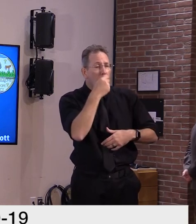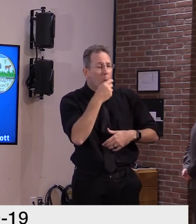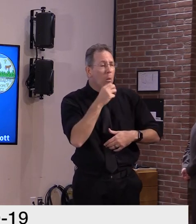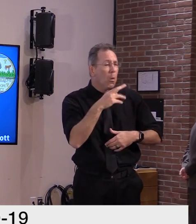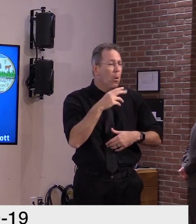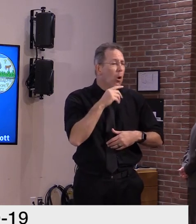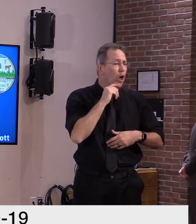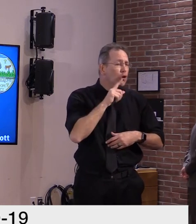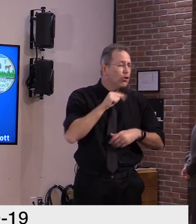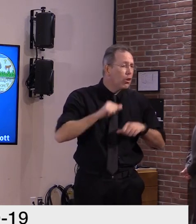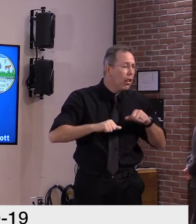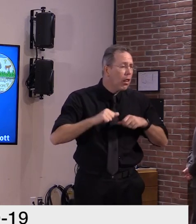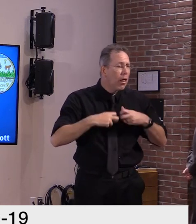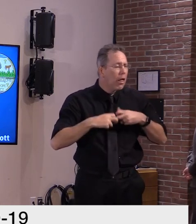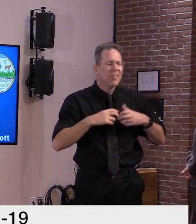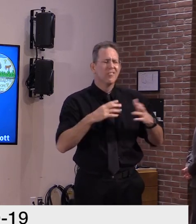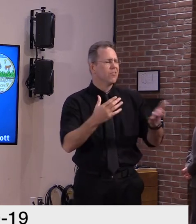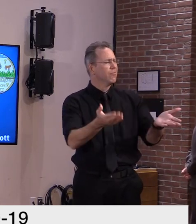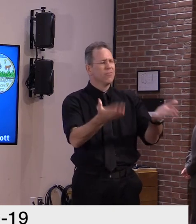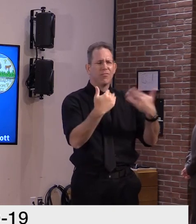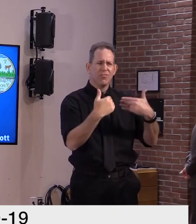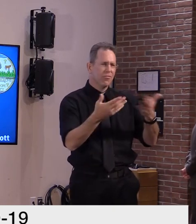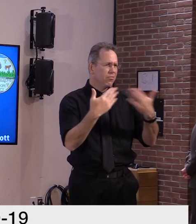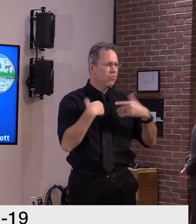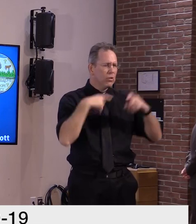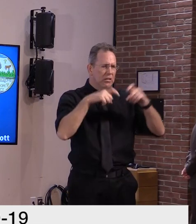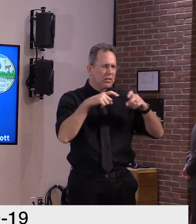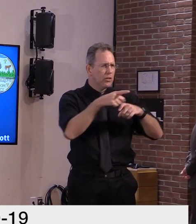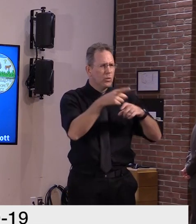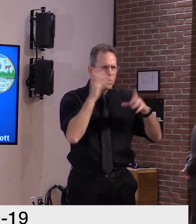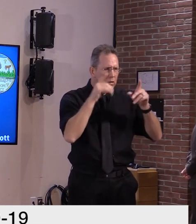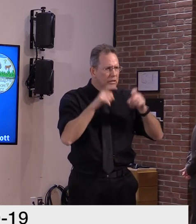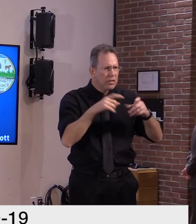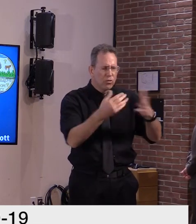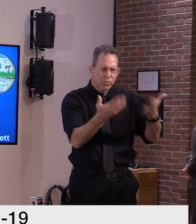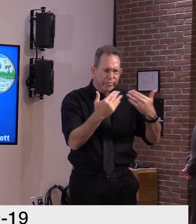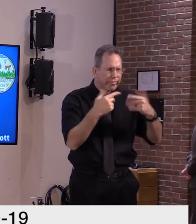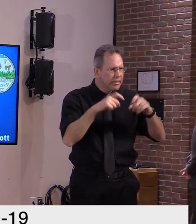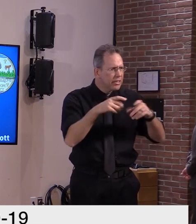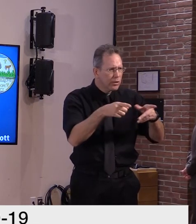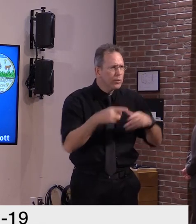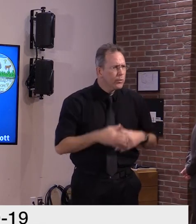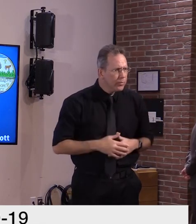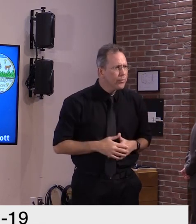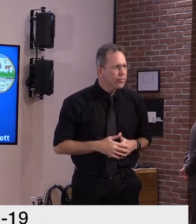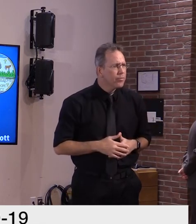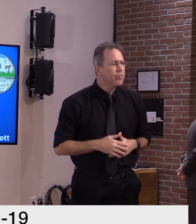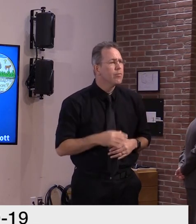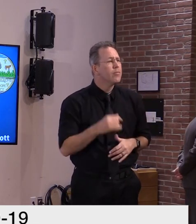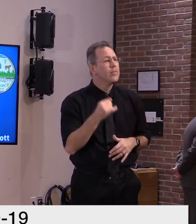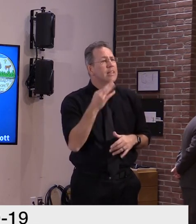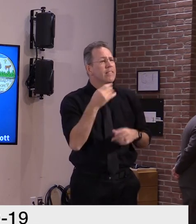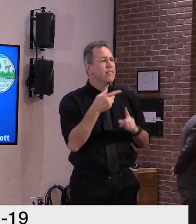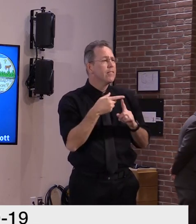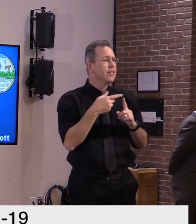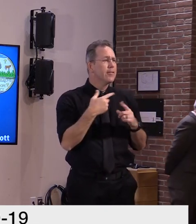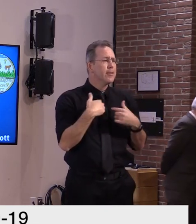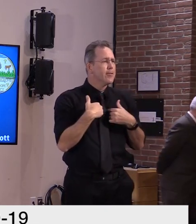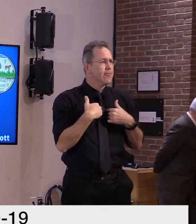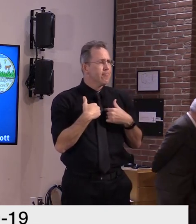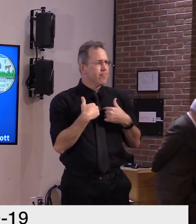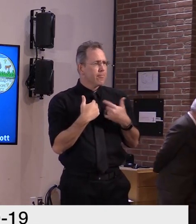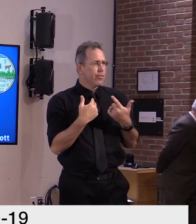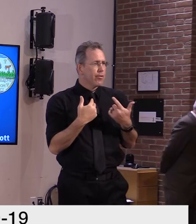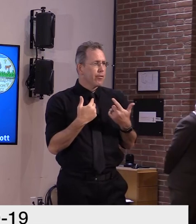having a test, especially if it really involves somebody not able to go to a work site and they have no other way